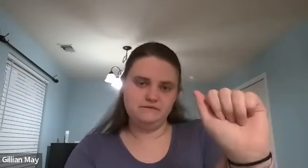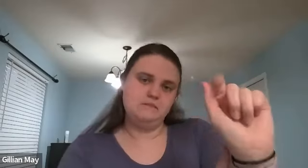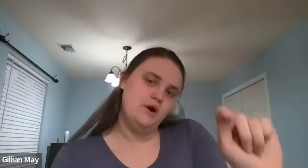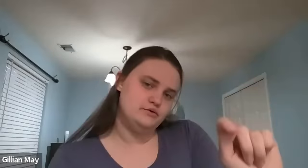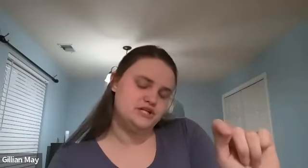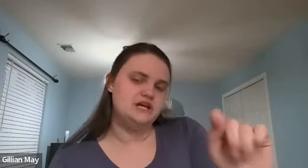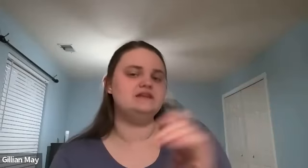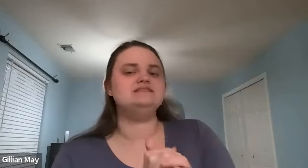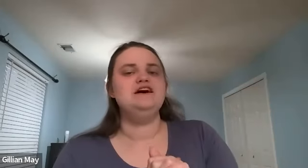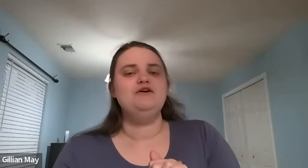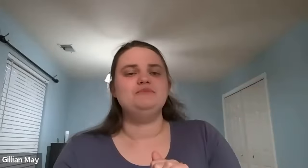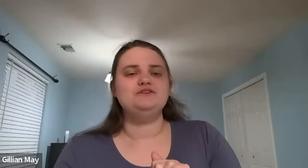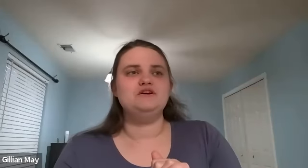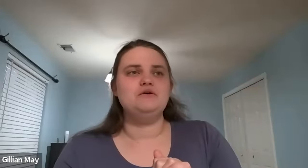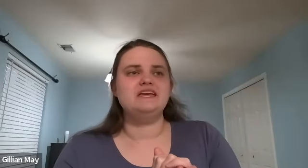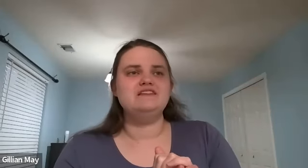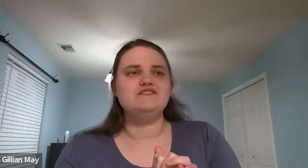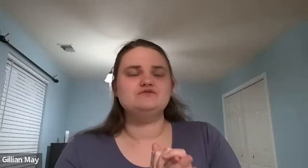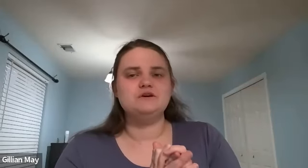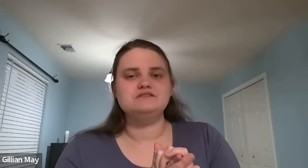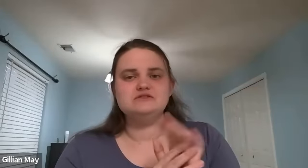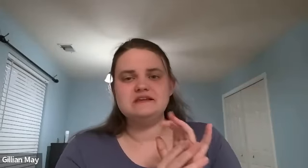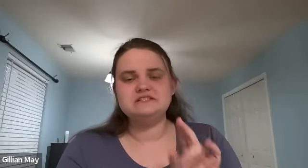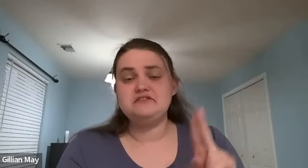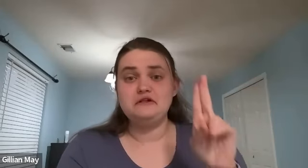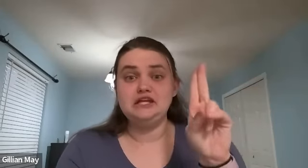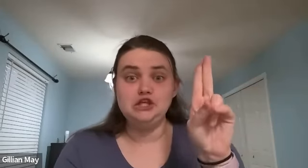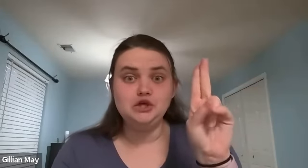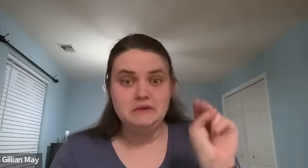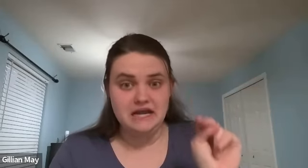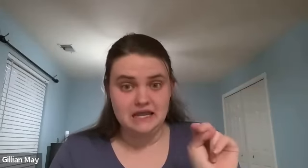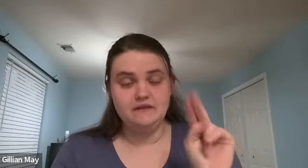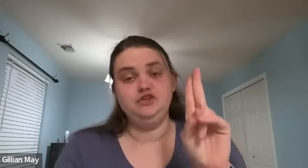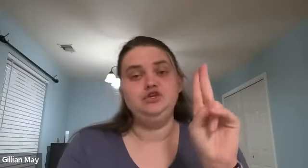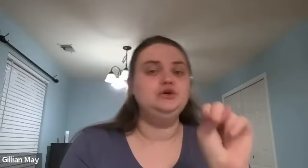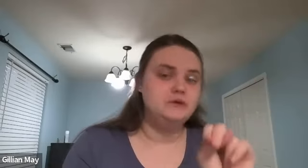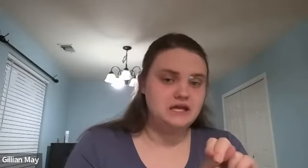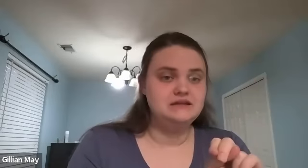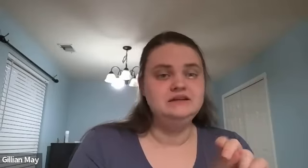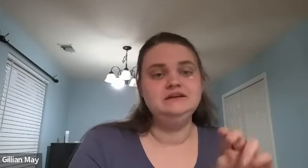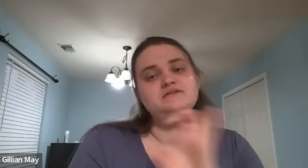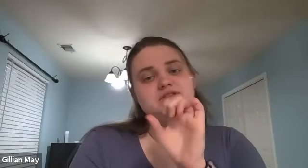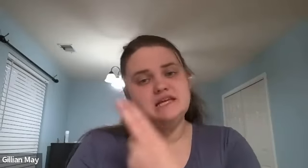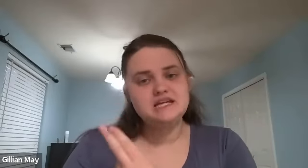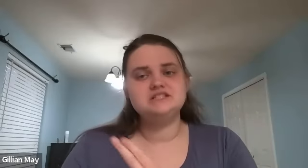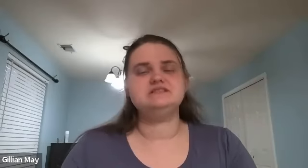different motions, but getting those letters together, like U and N, like UN, CHs is